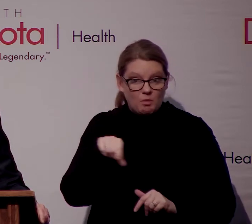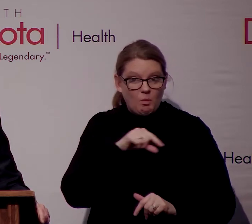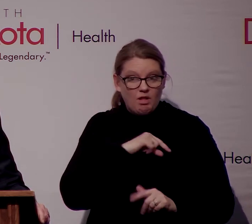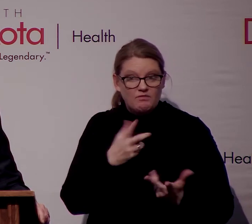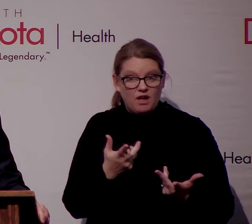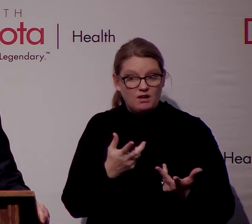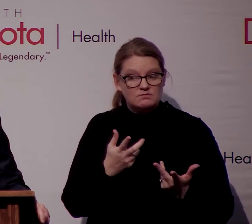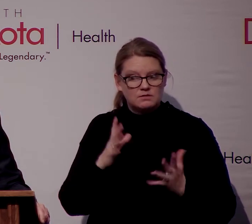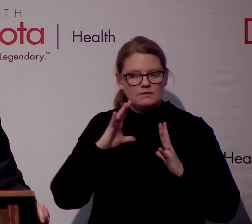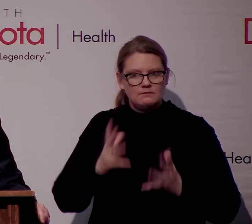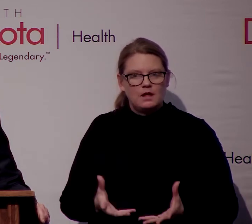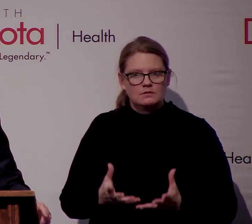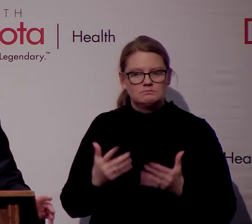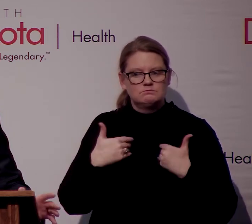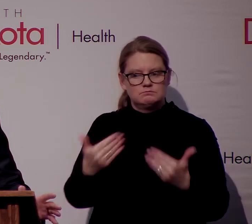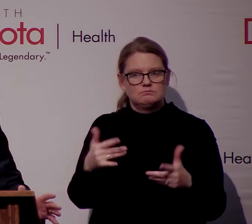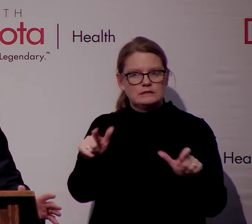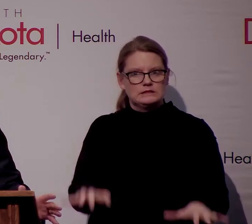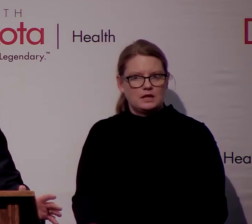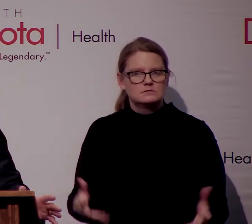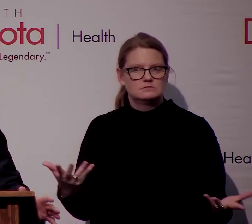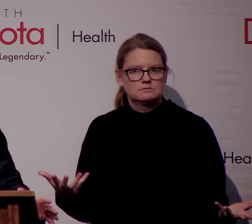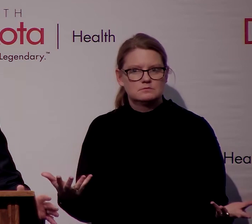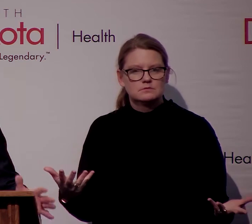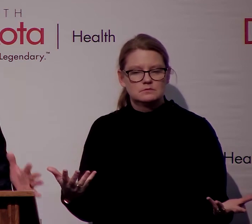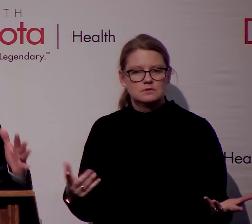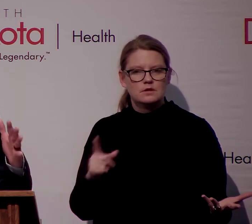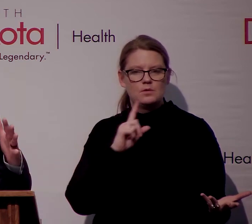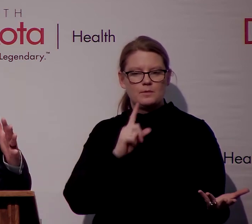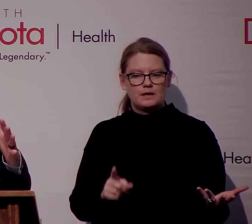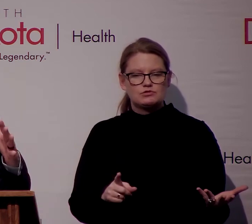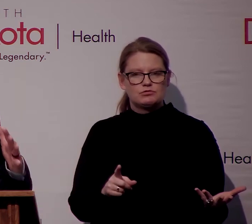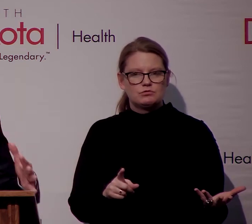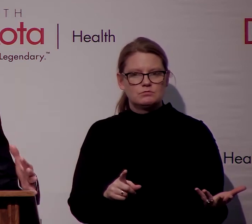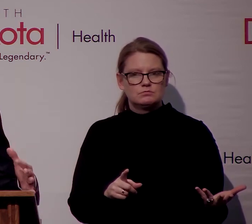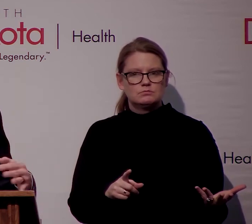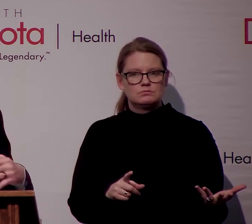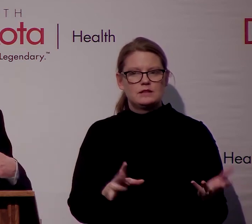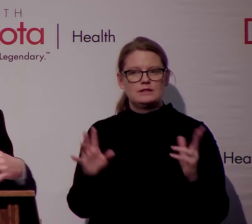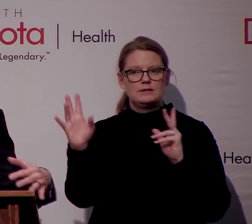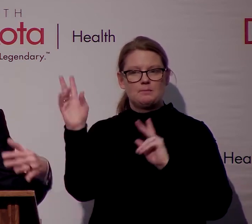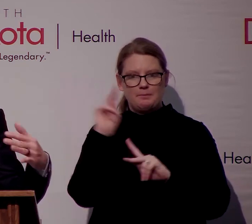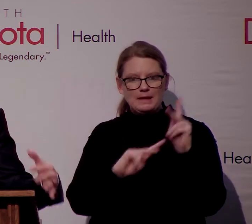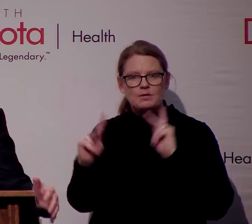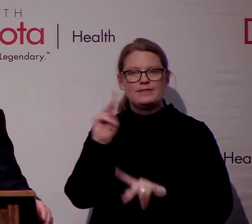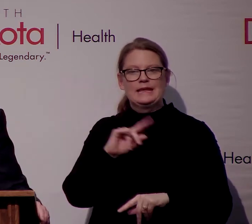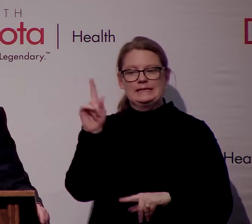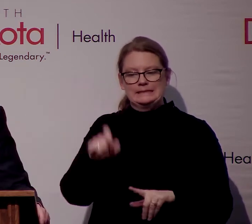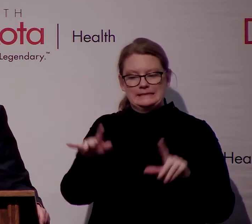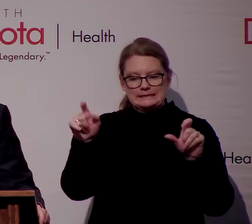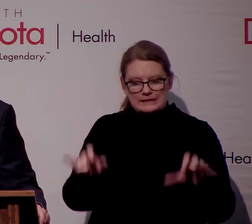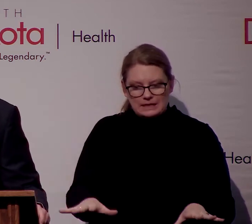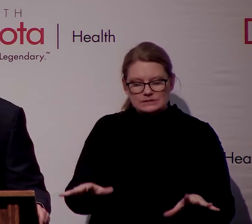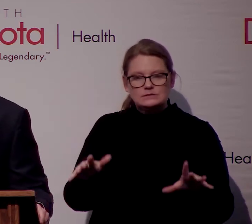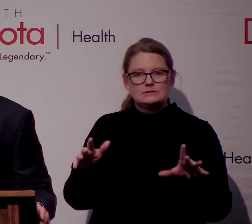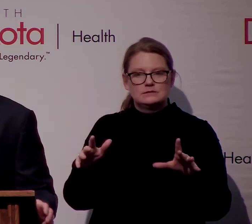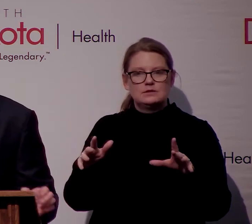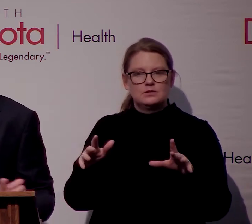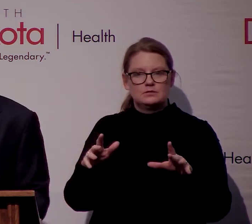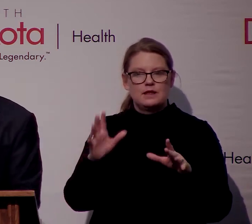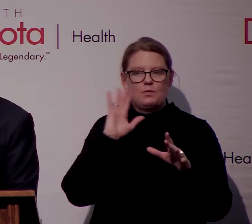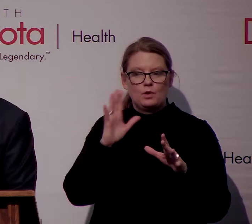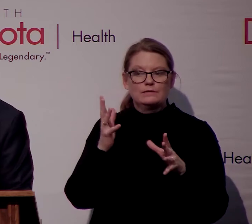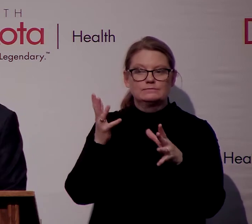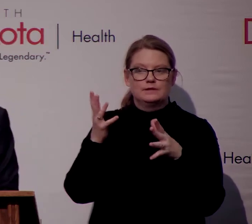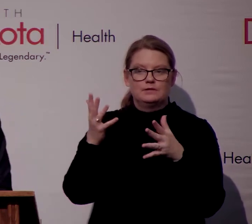them get a test, because we want to make sure that the people that need tests are getting tests, and we're working very hard to make sure